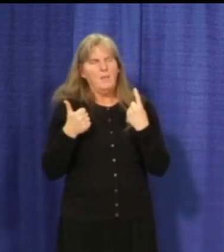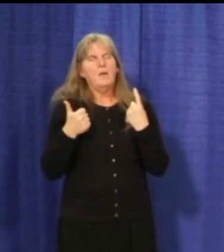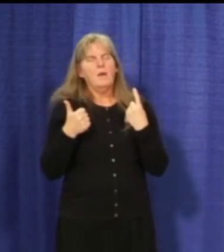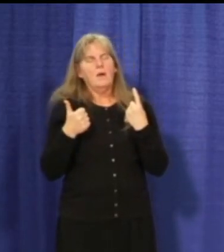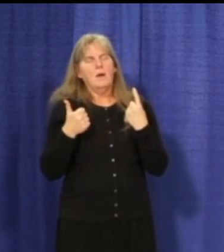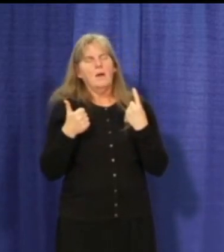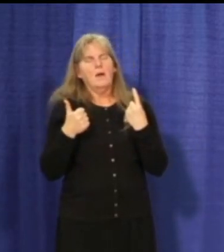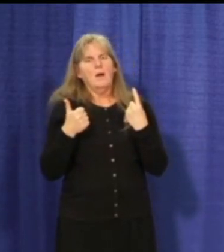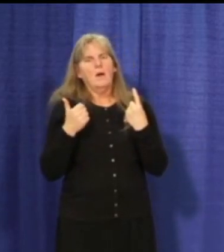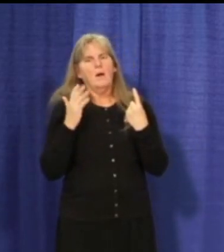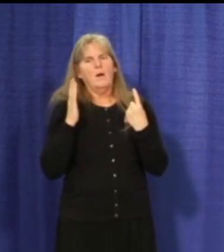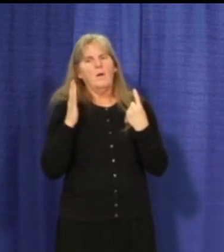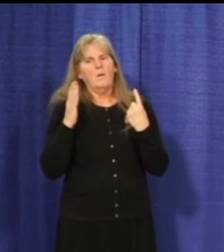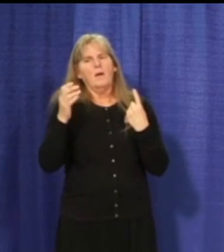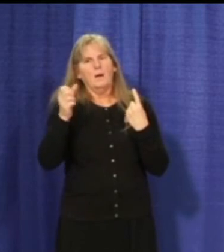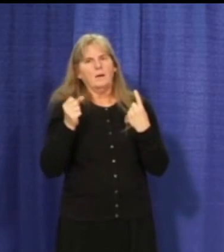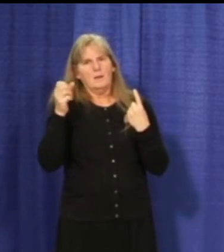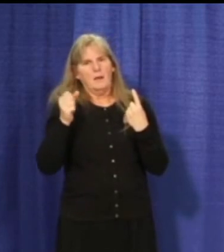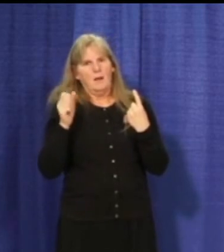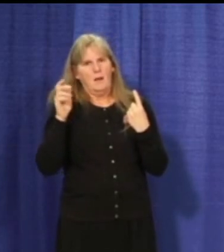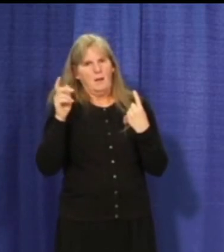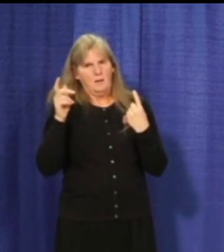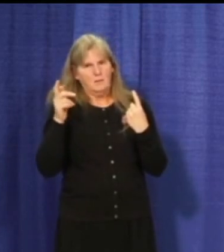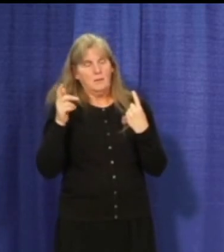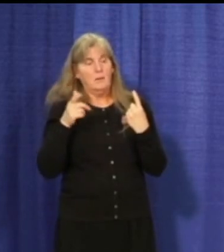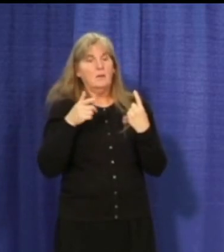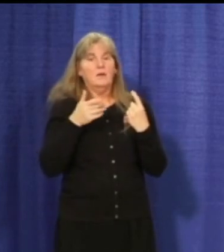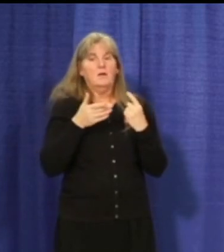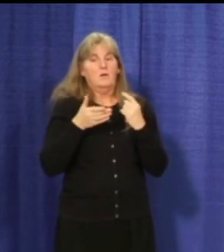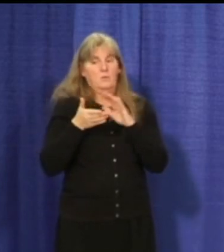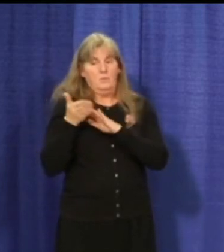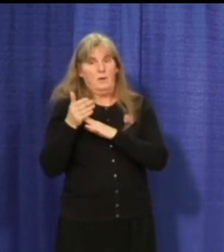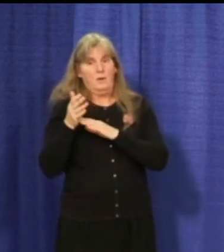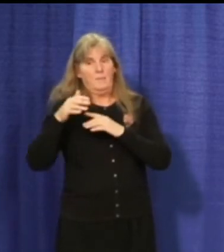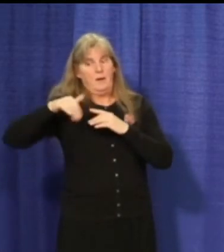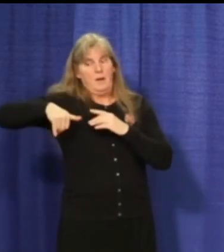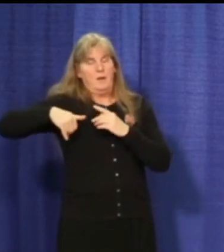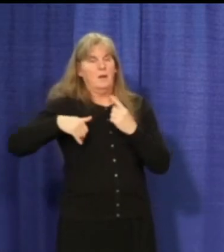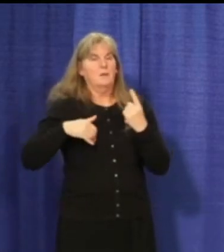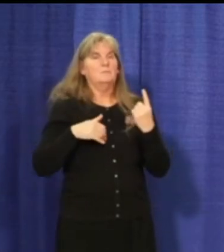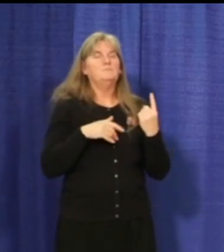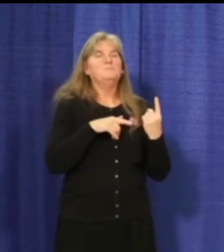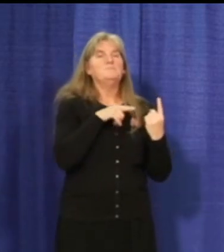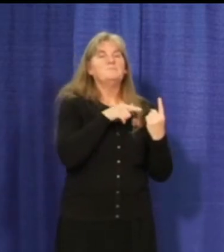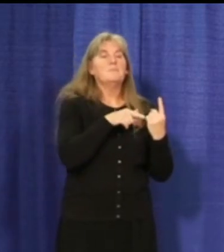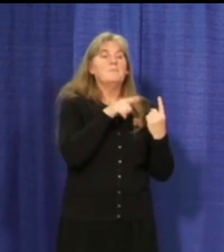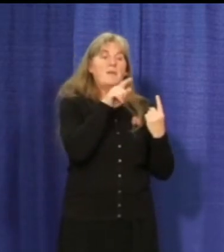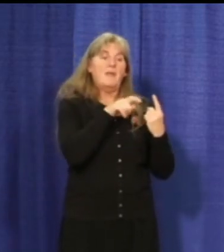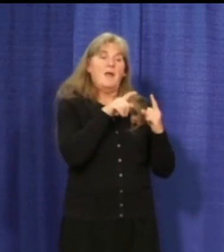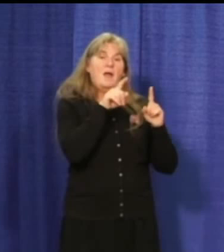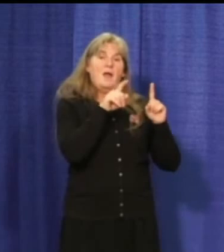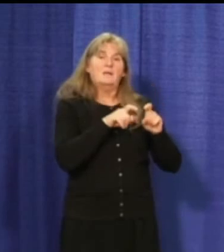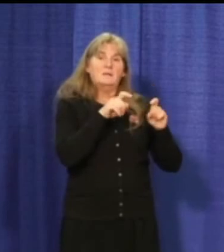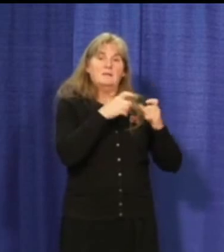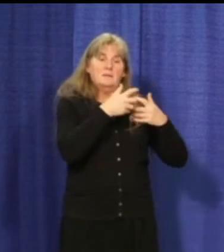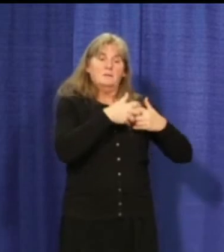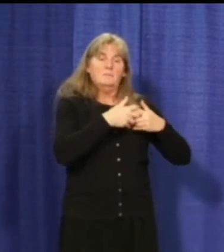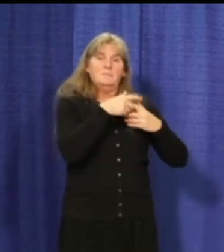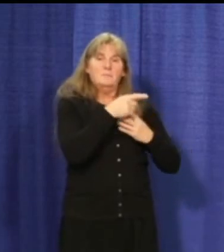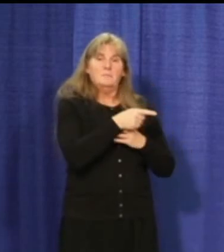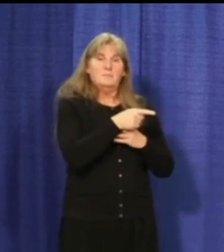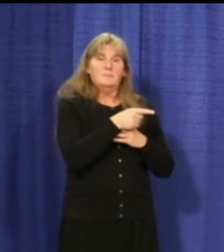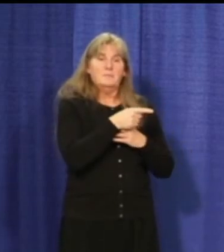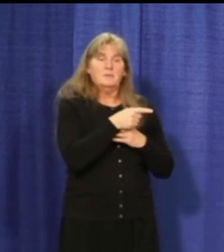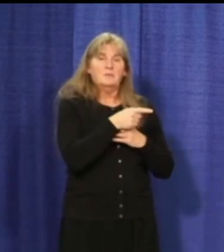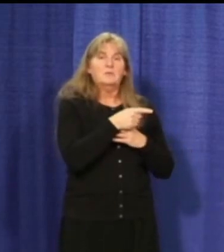acquisition. For instance, the Abbott ID machines, which are a potential tool for us to use, but we're